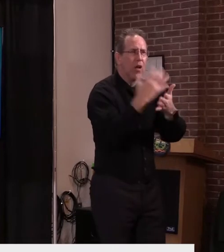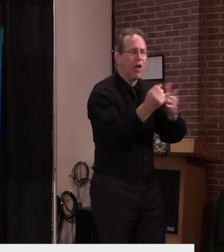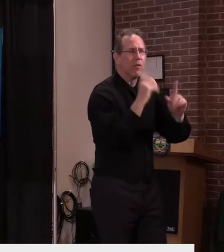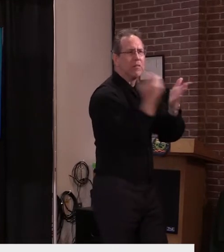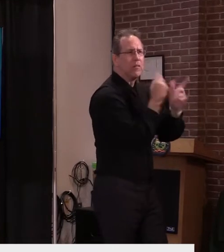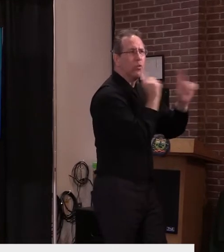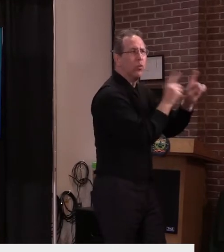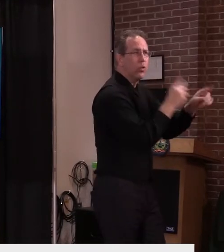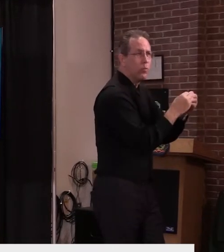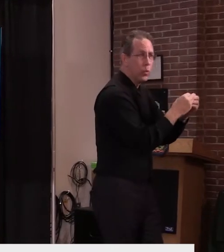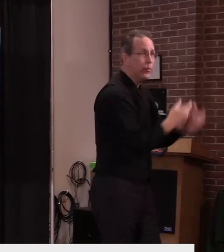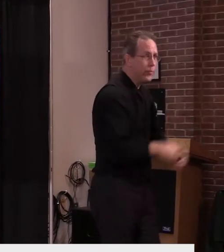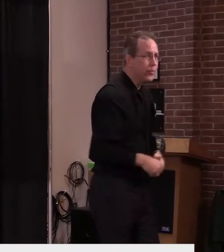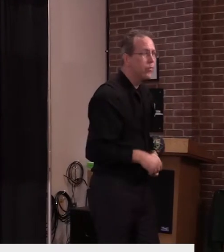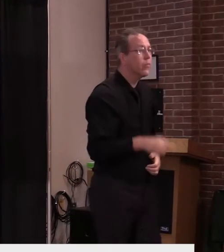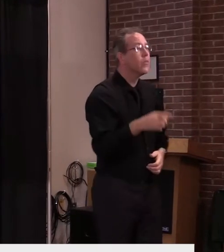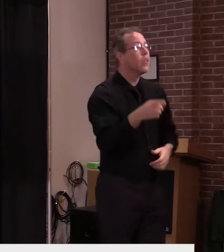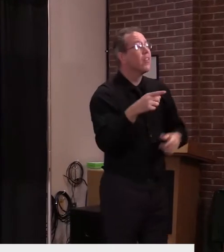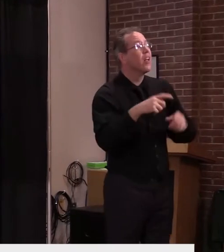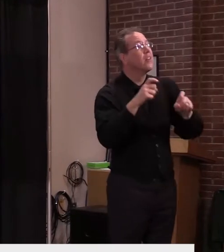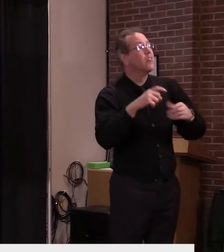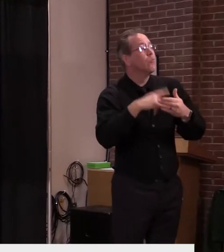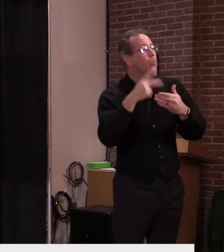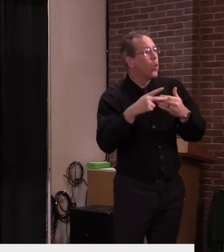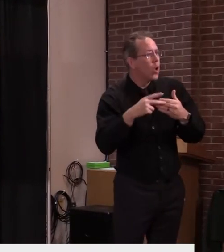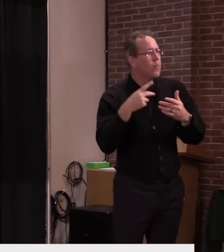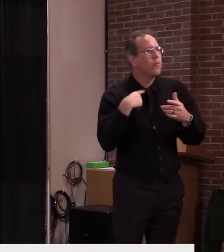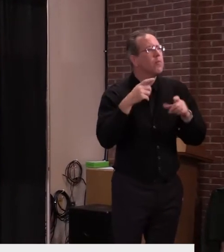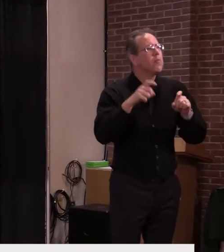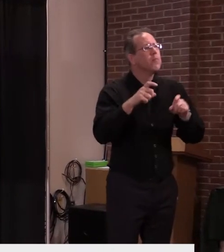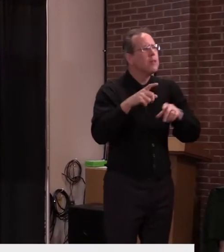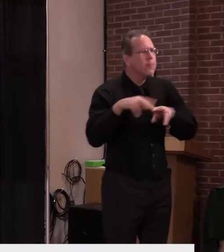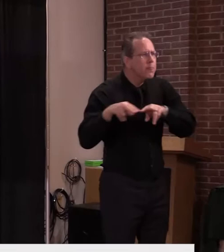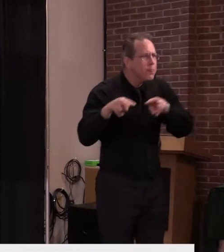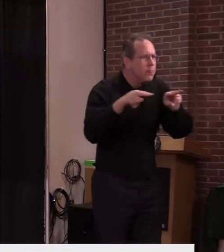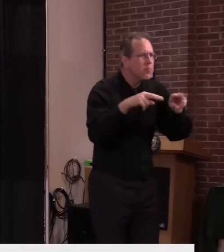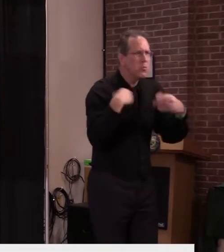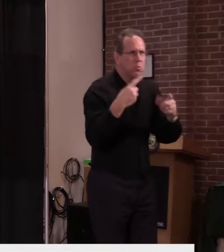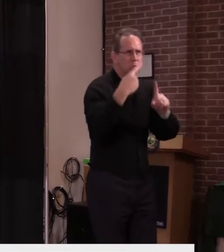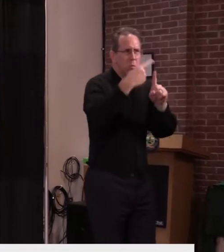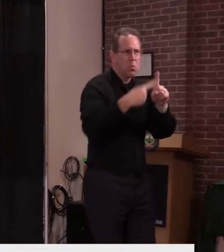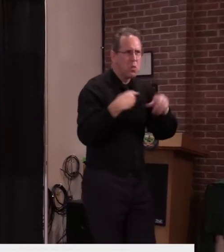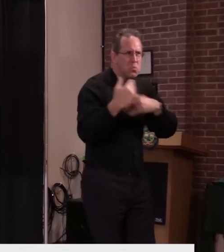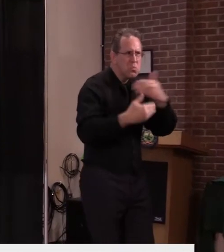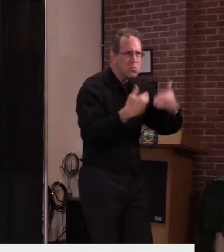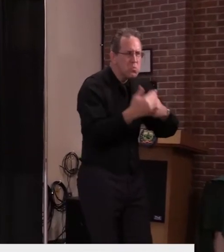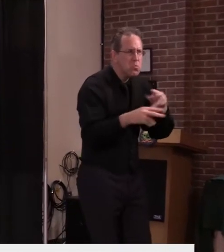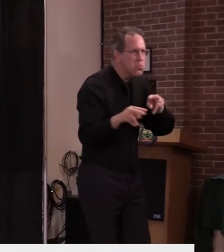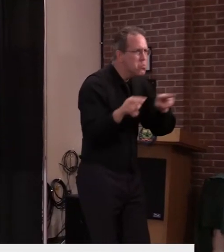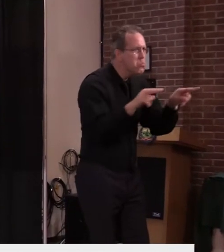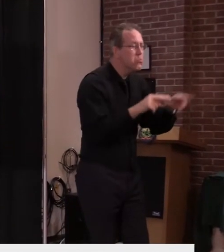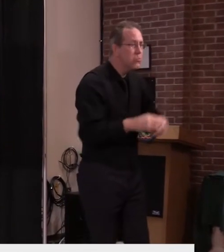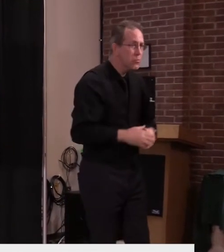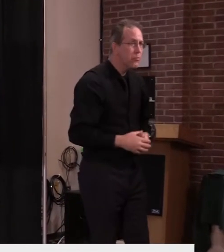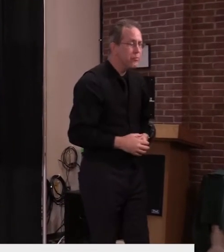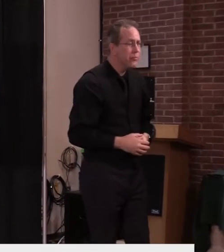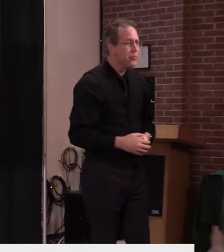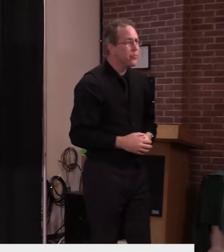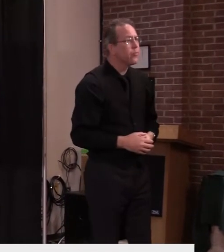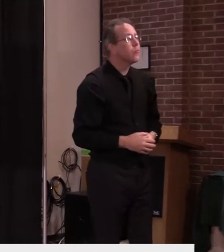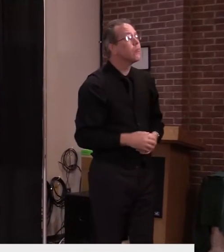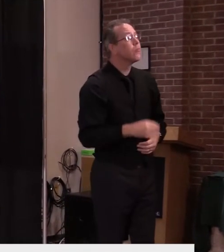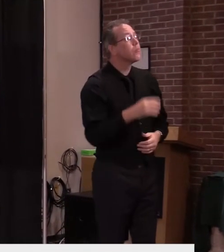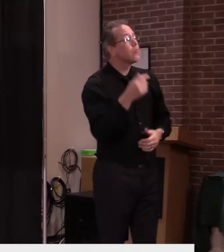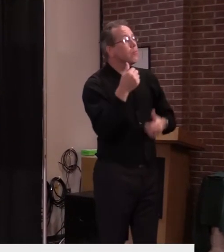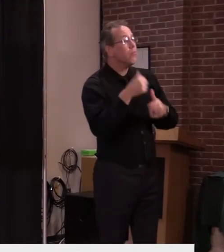month. This is also in addition to, not in place of, President Biden's initiative to send